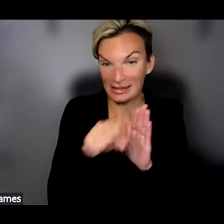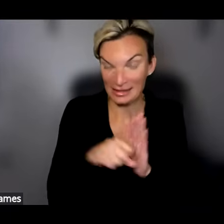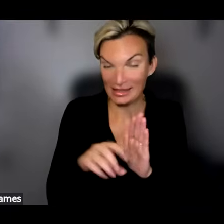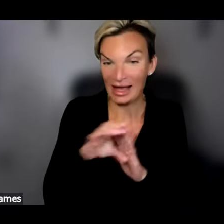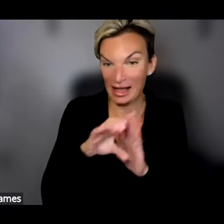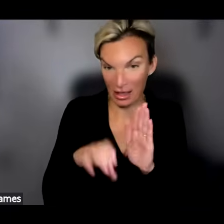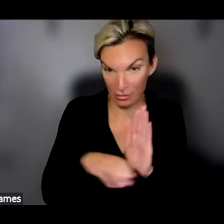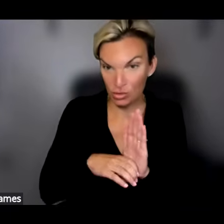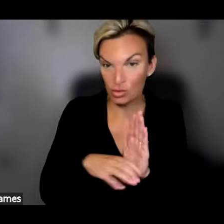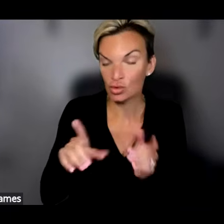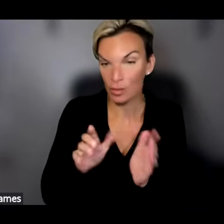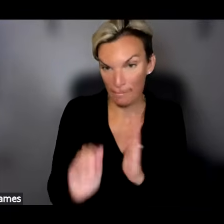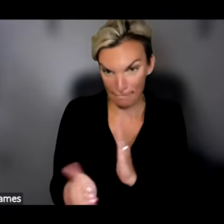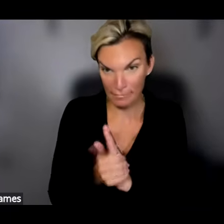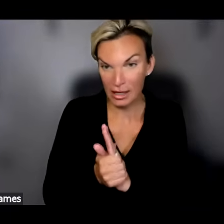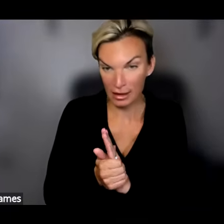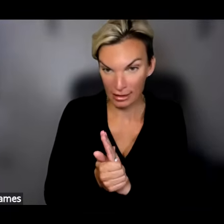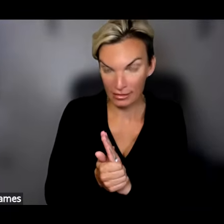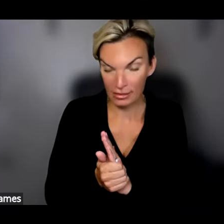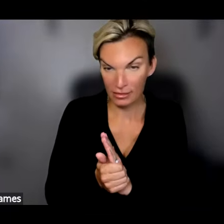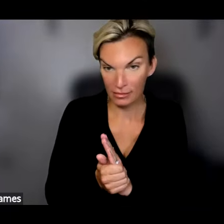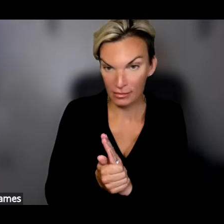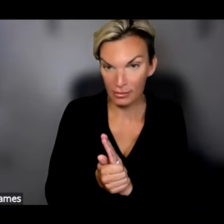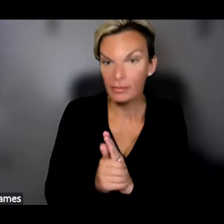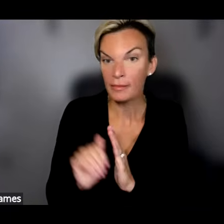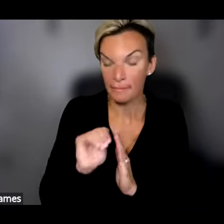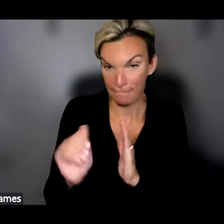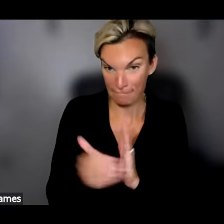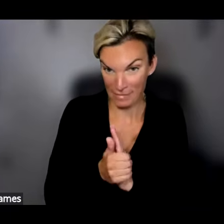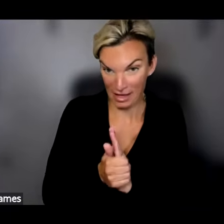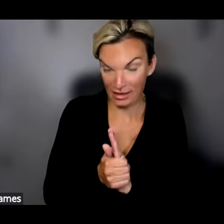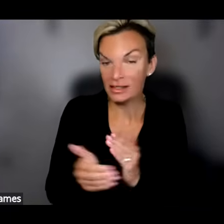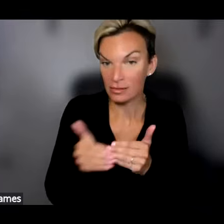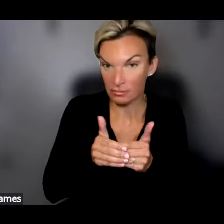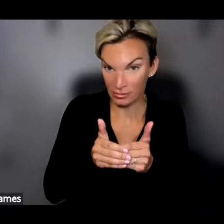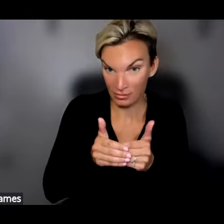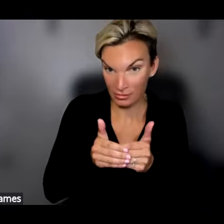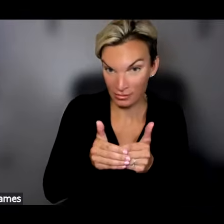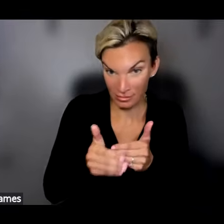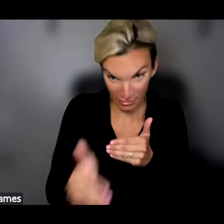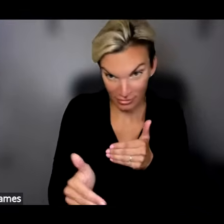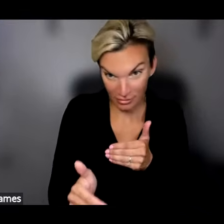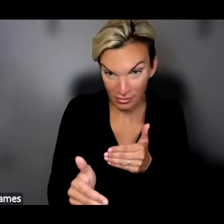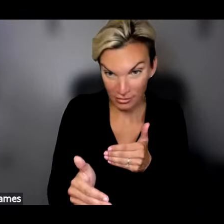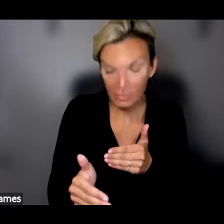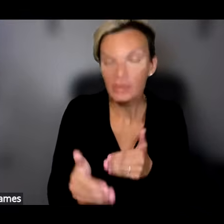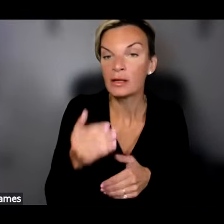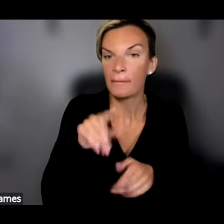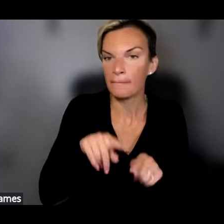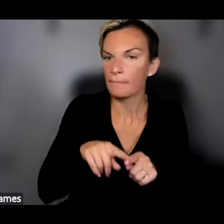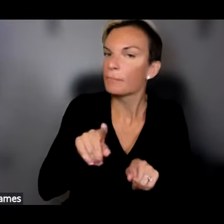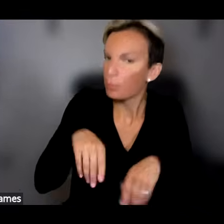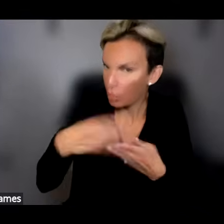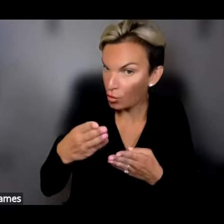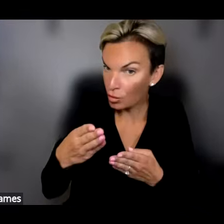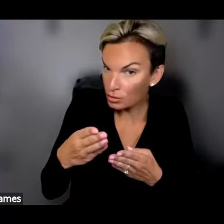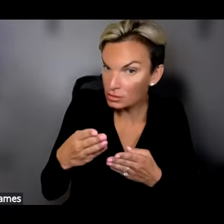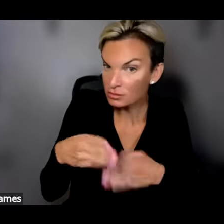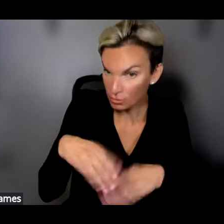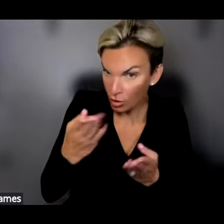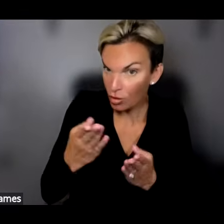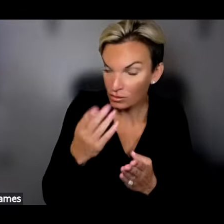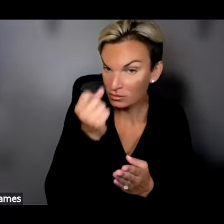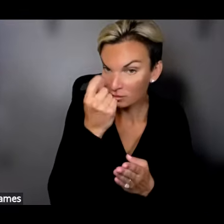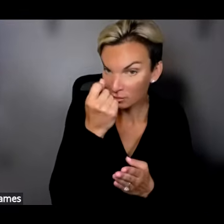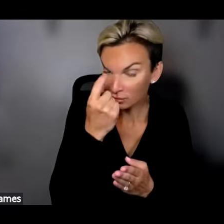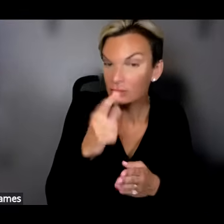to, it would go on from there. And the purpose said, this proposed constitutional amendment would. And so while those were